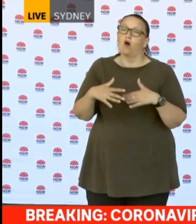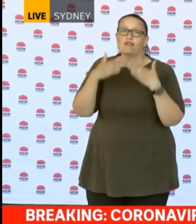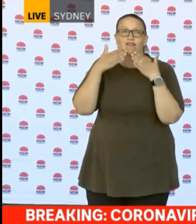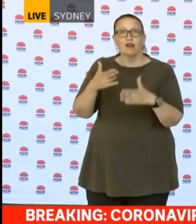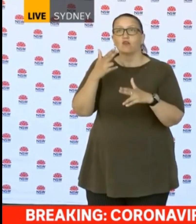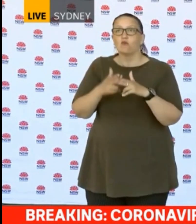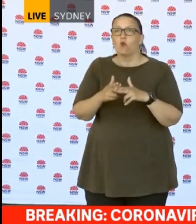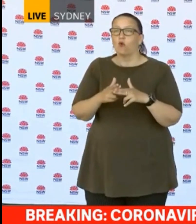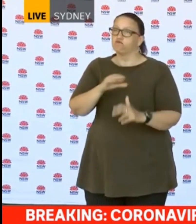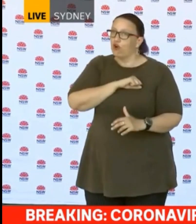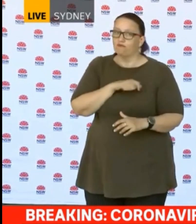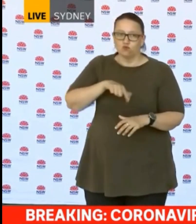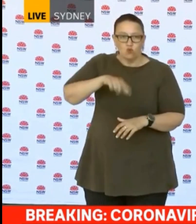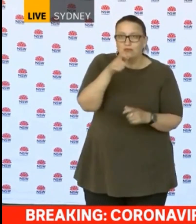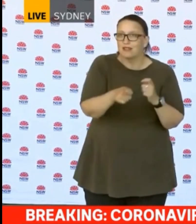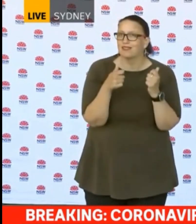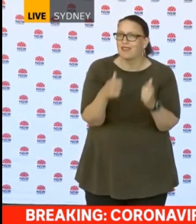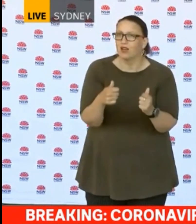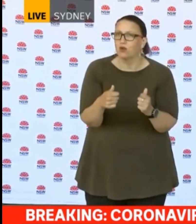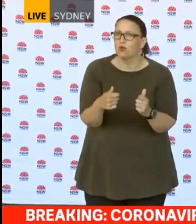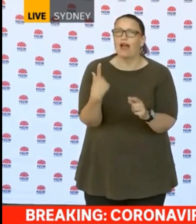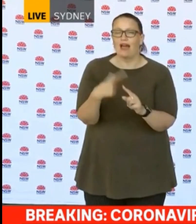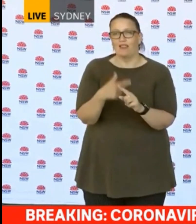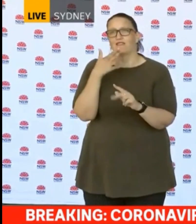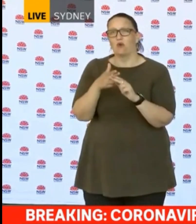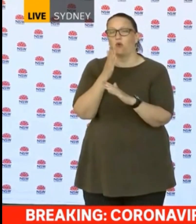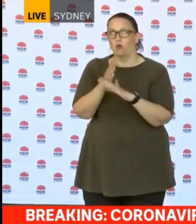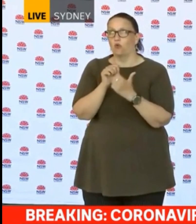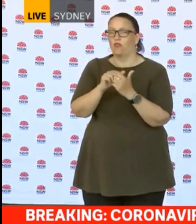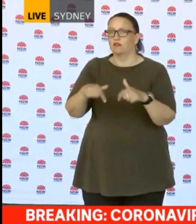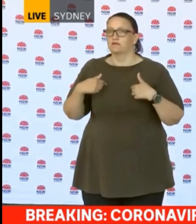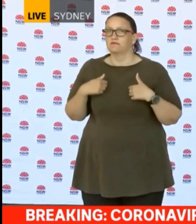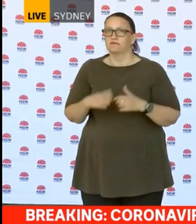for their cooperation with the investigations, but also for turning up for testing.